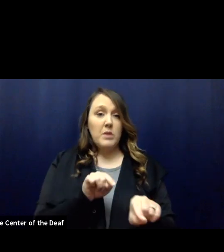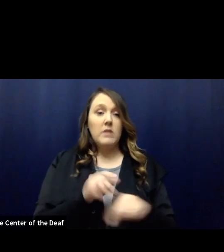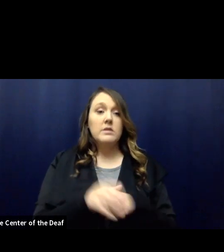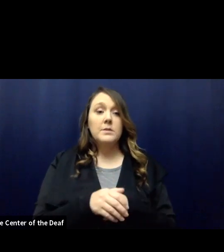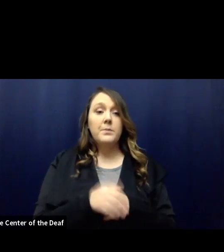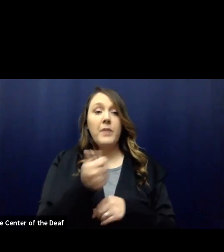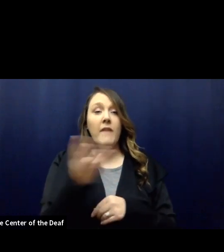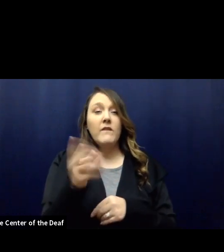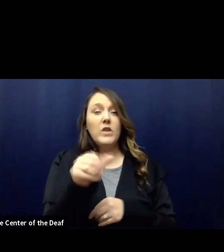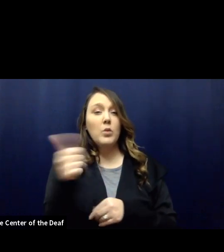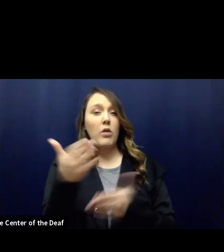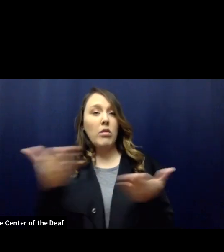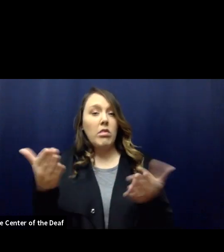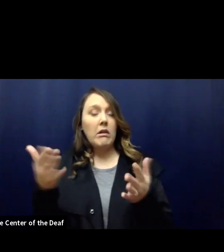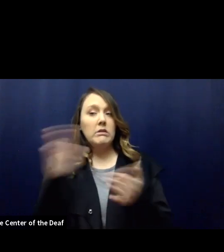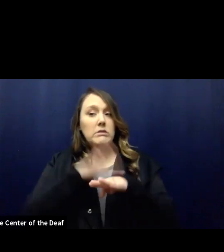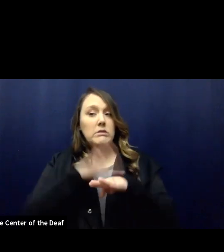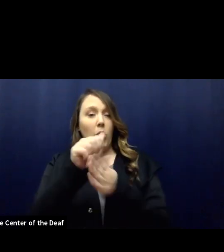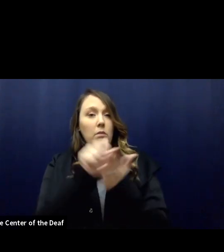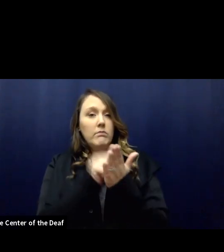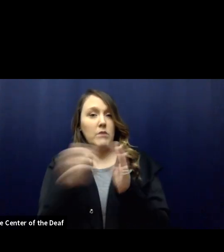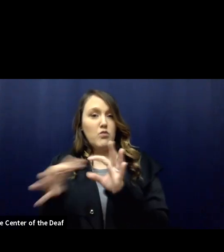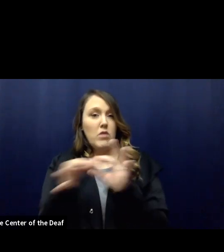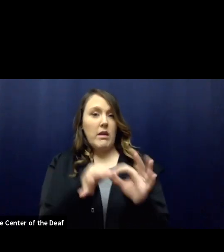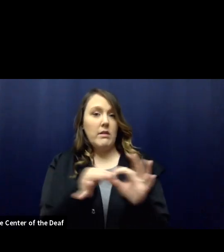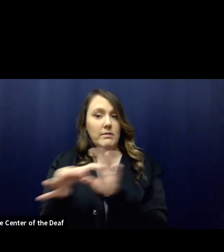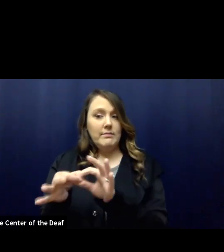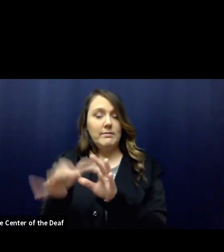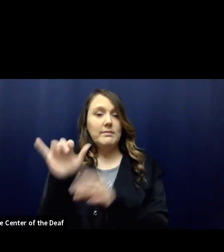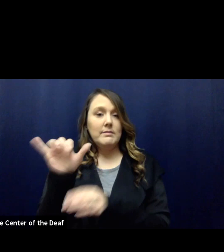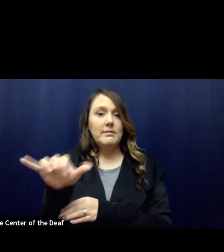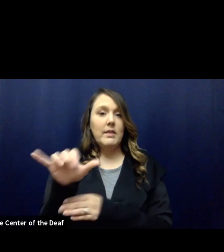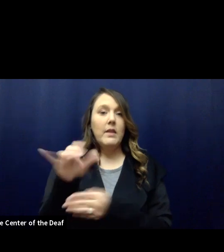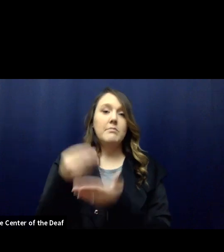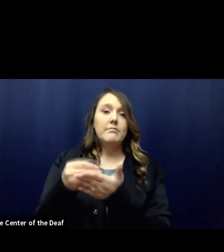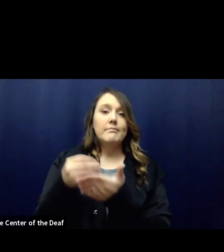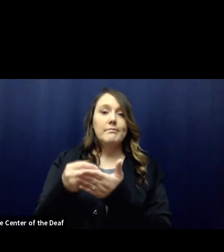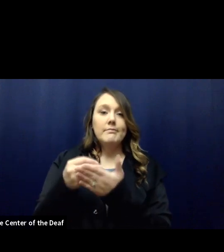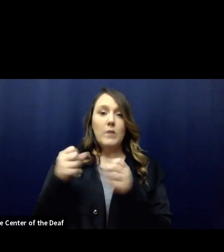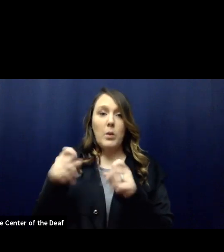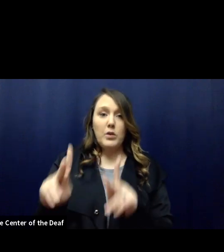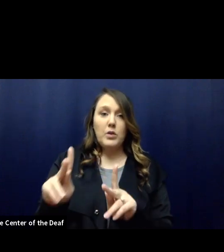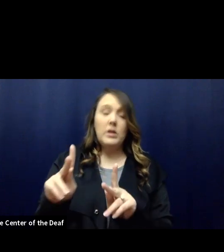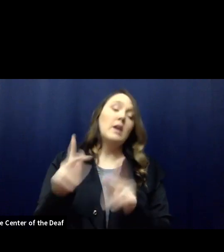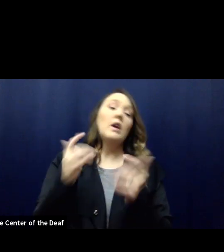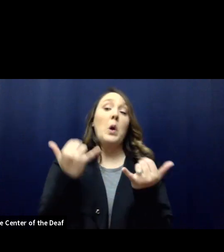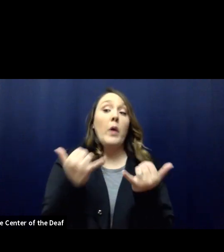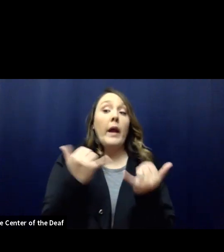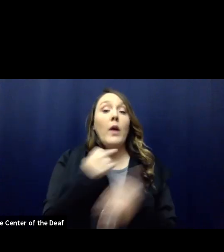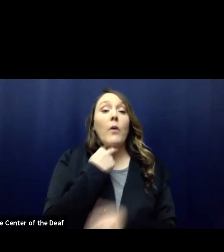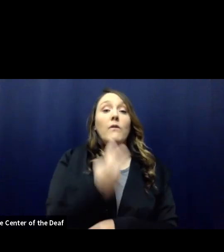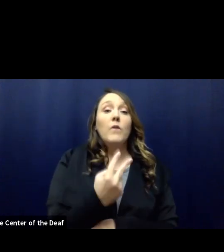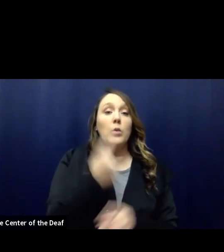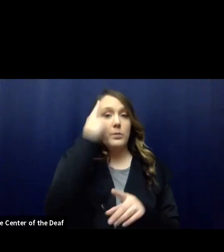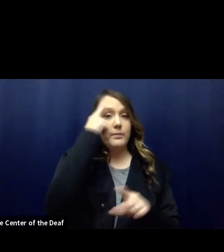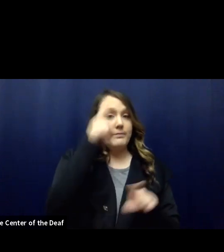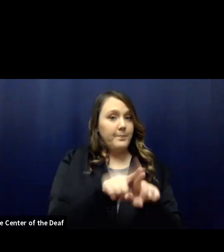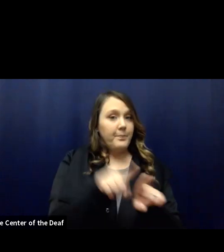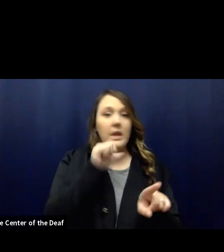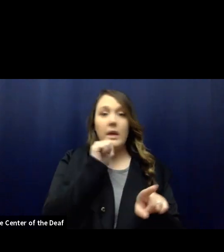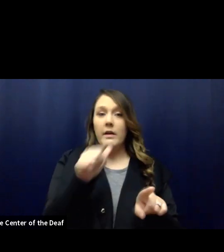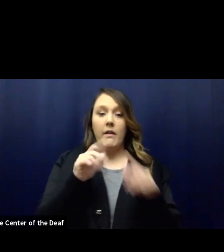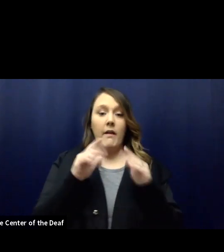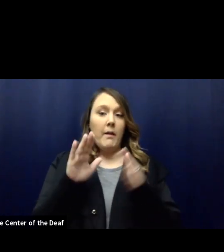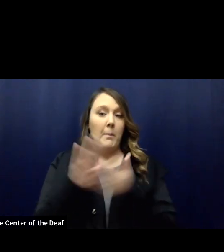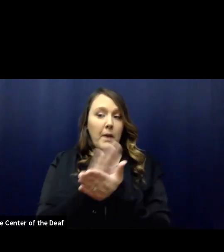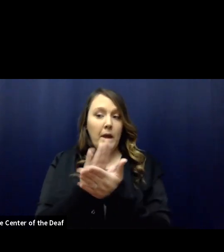this funding opportunity. Currently, this is a verbal agreement and there is not a physical contract in place. However, we